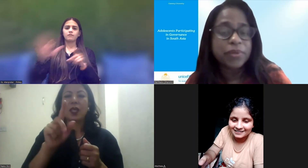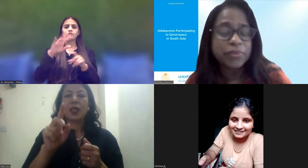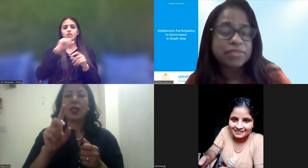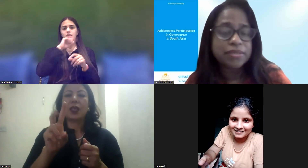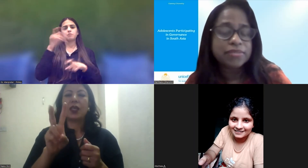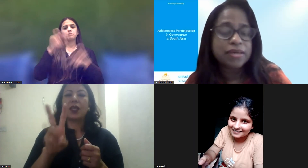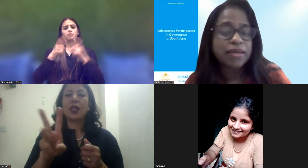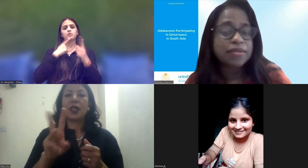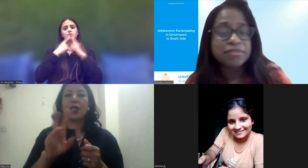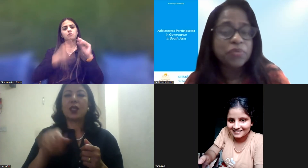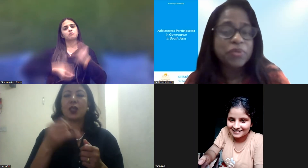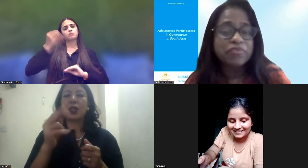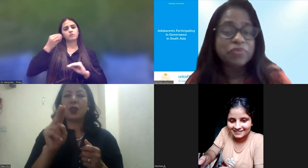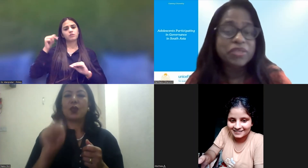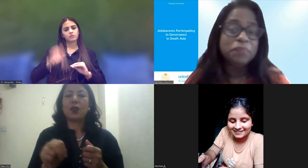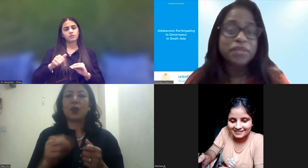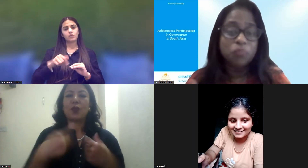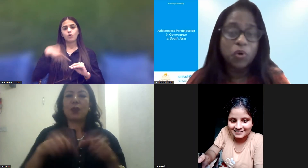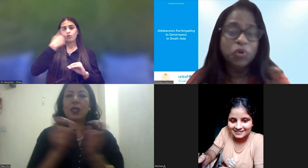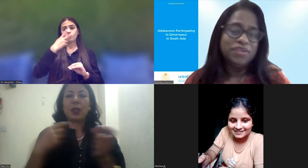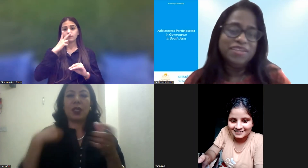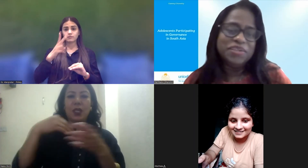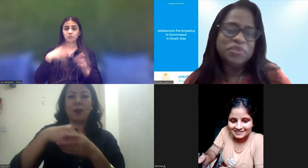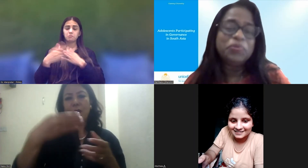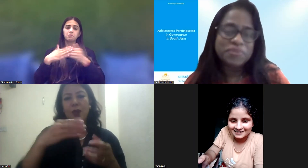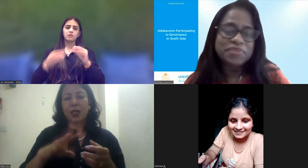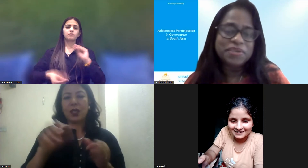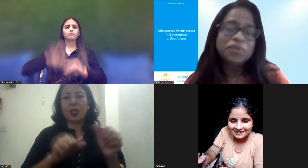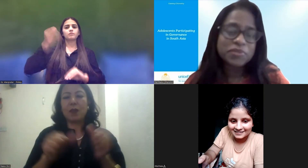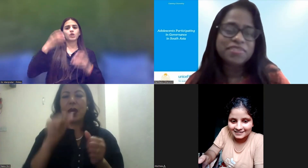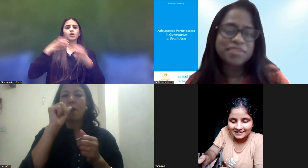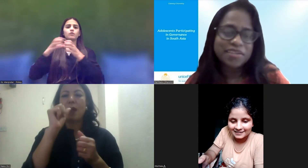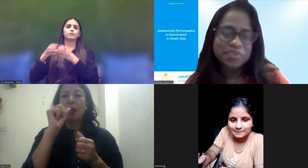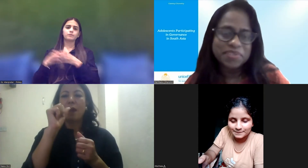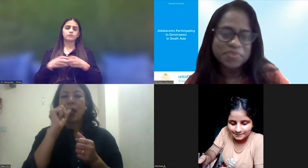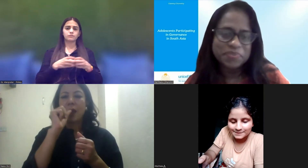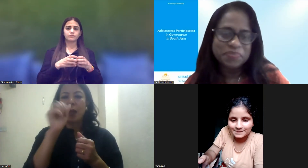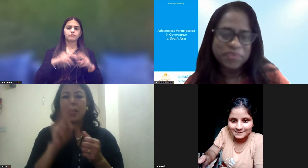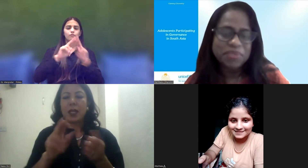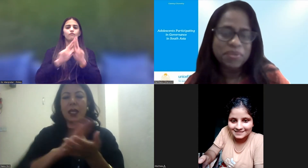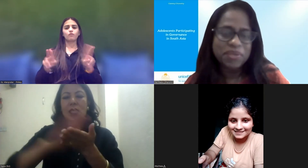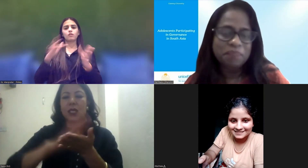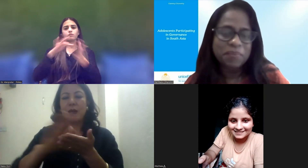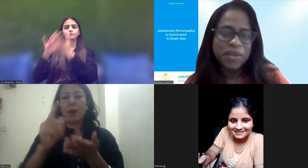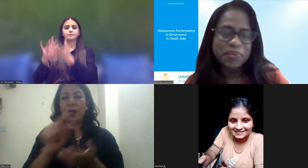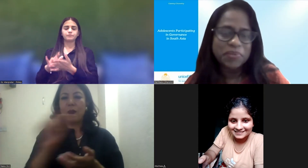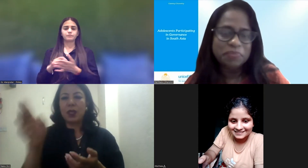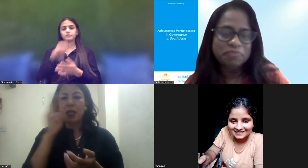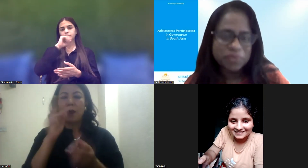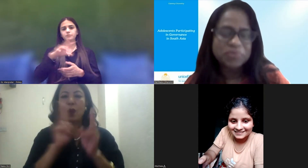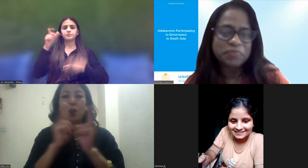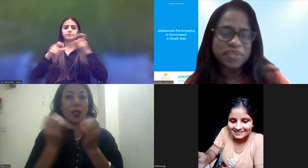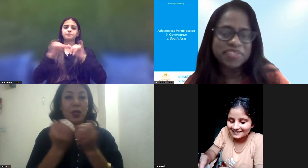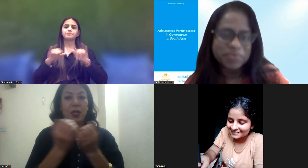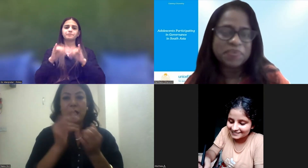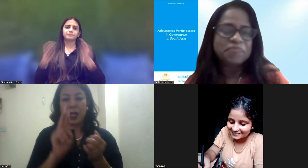talking about these days. And let's see whether we can build more groups across the countries with young people like you. Thank